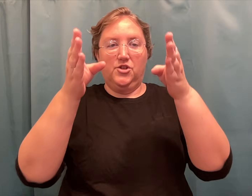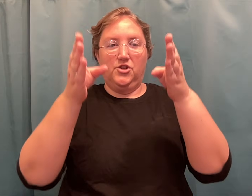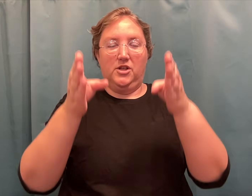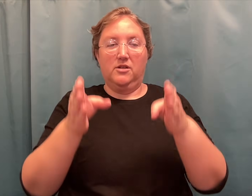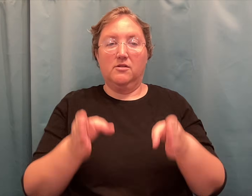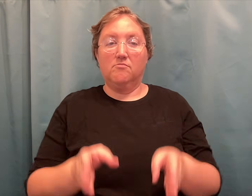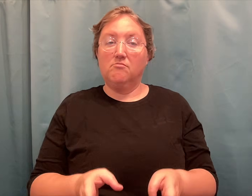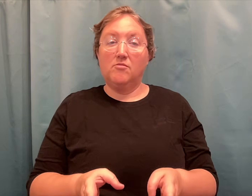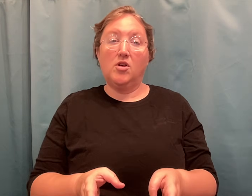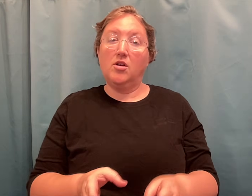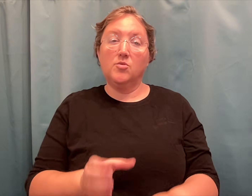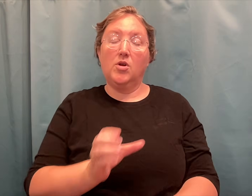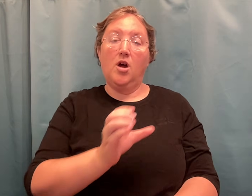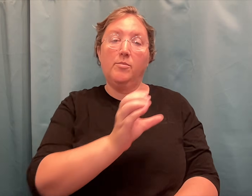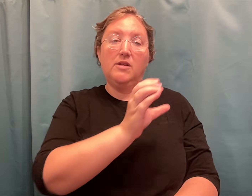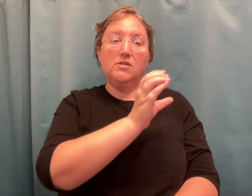Christian, also a compound sign.